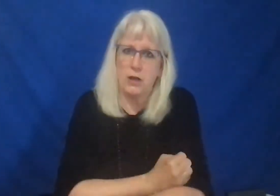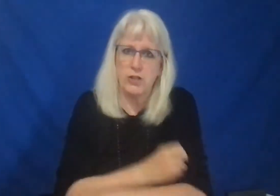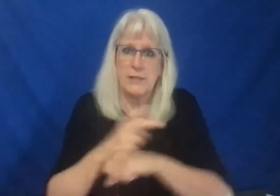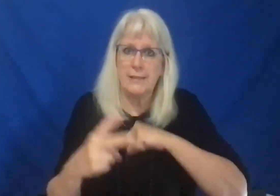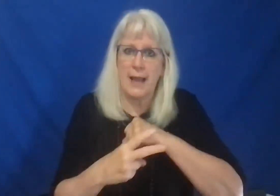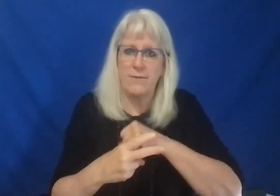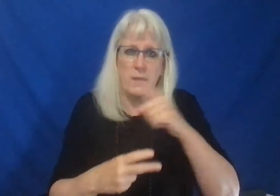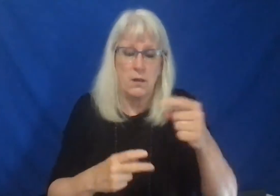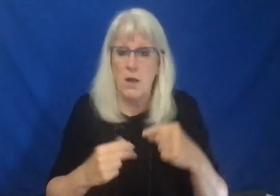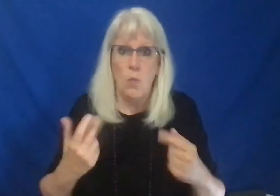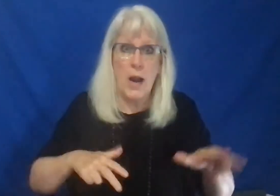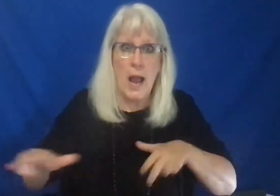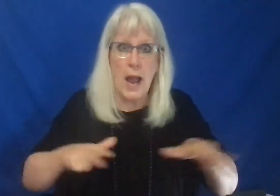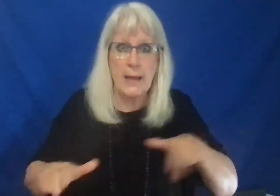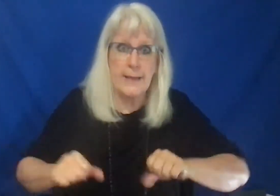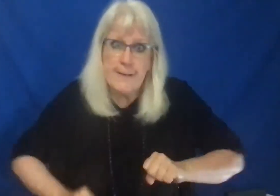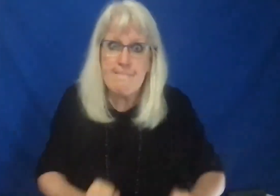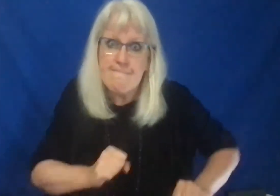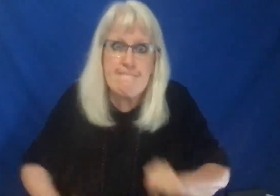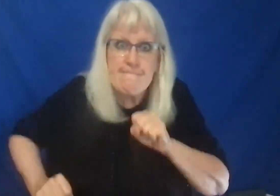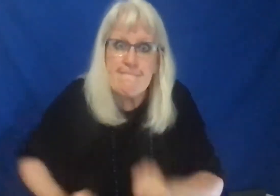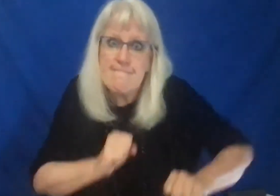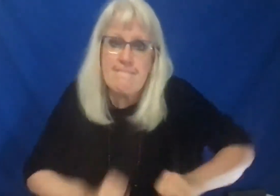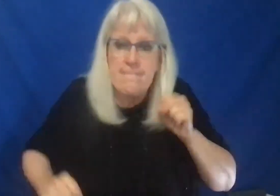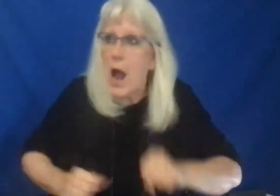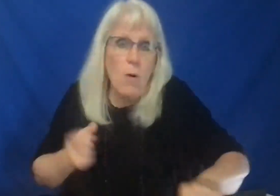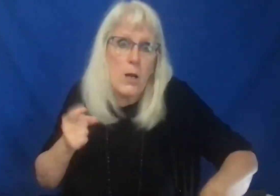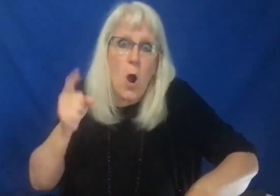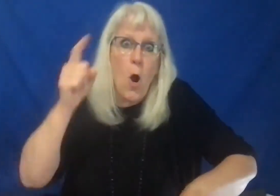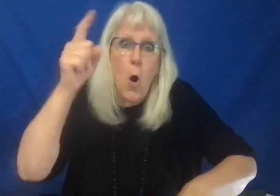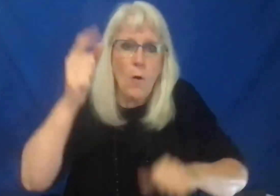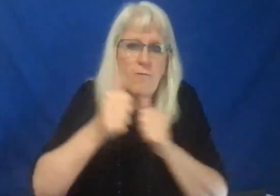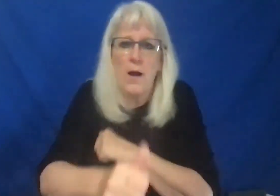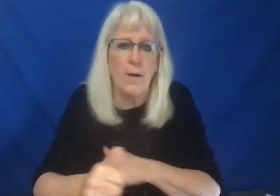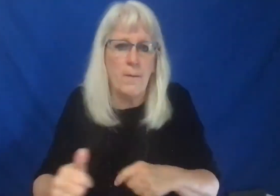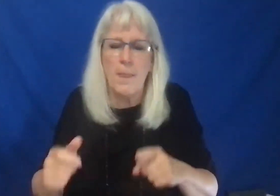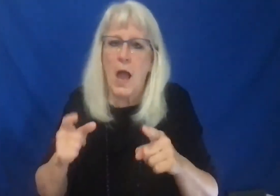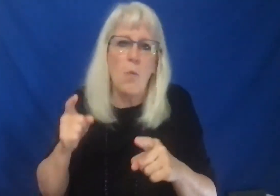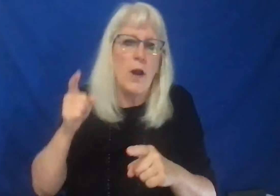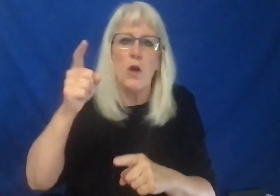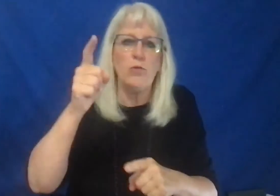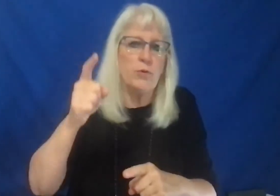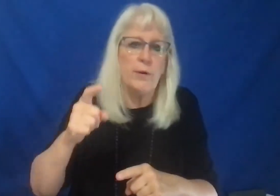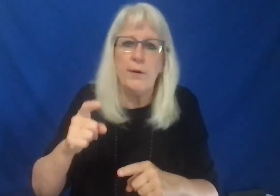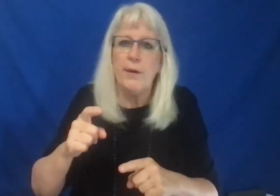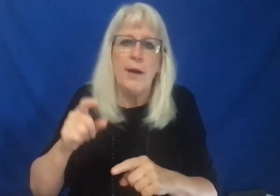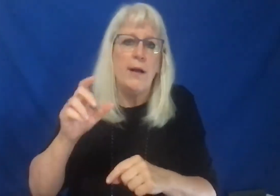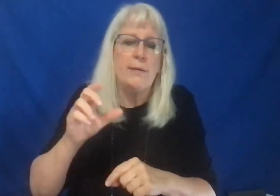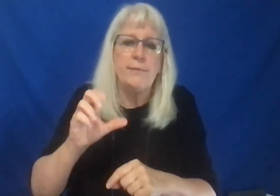ambitious when I hike. So if I want to go to Shuckstack Tower in the Great Smoky Mountain National Park, and that's